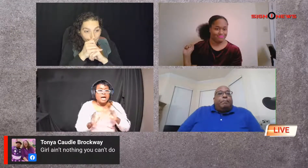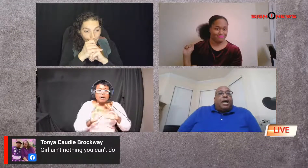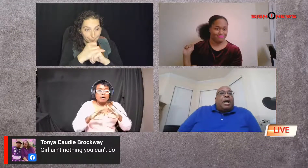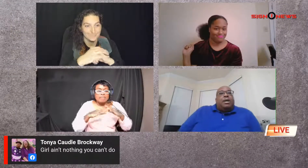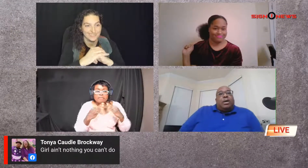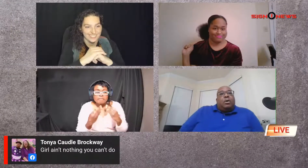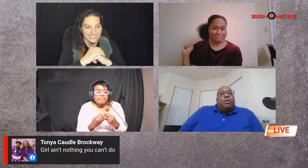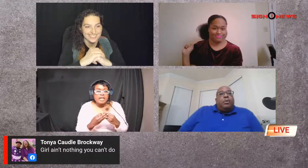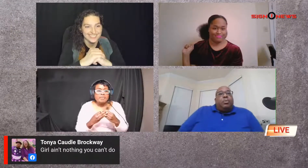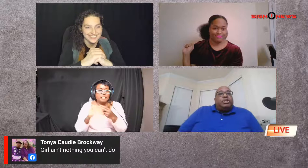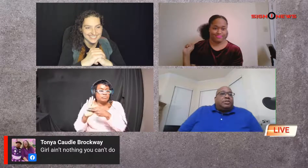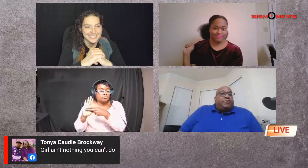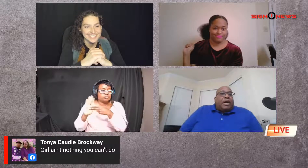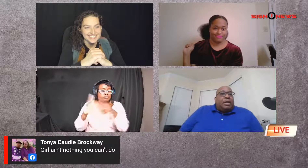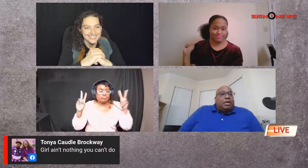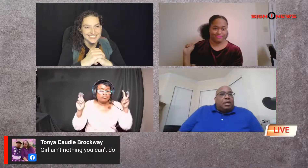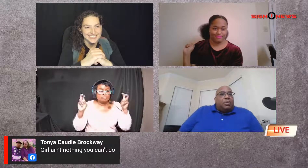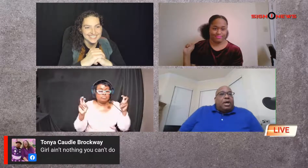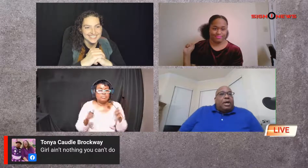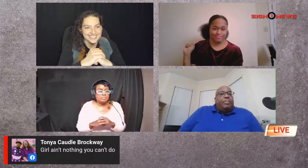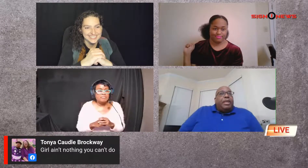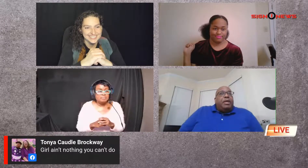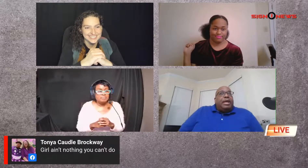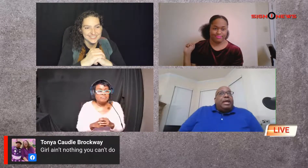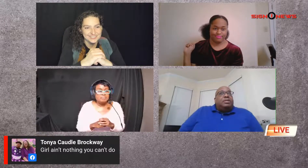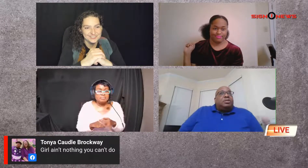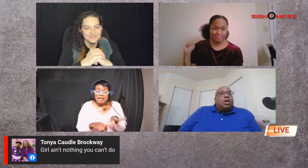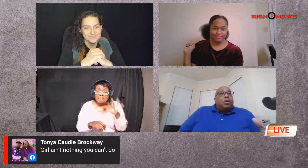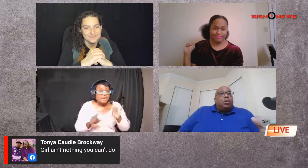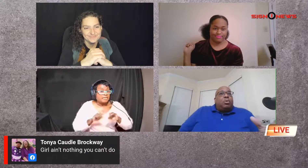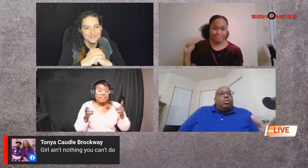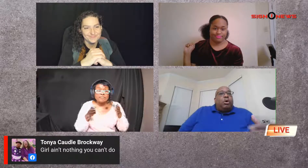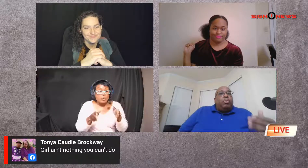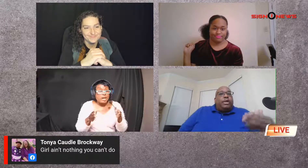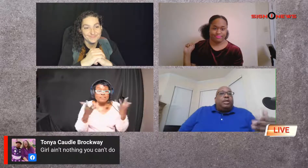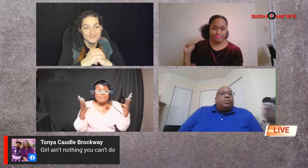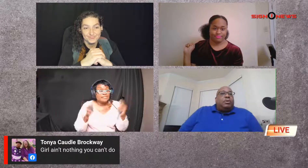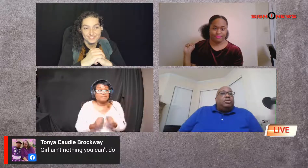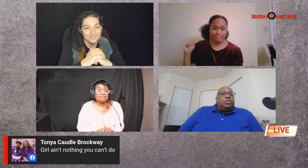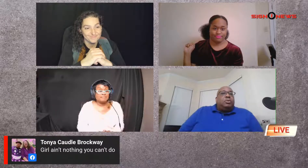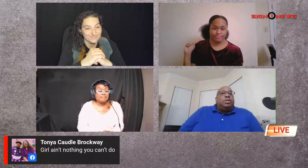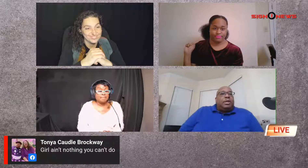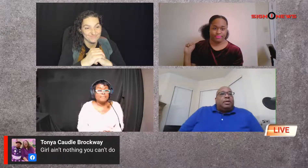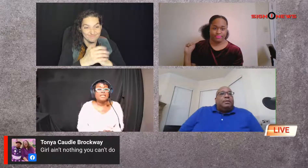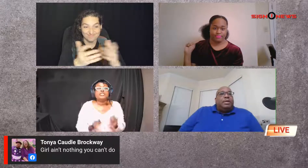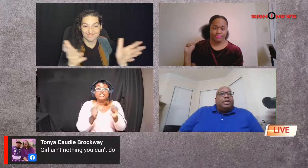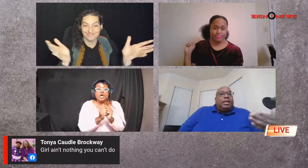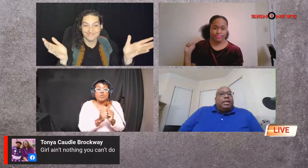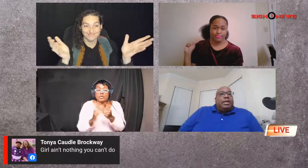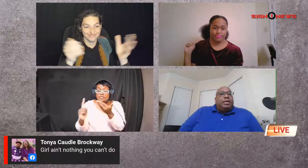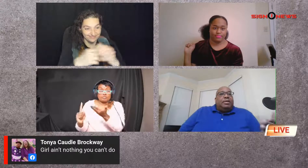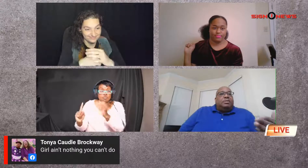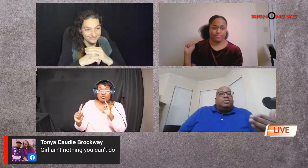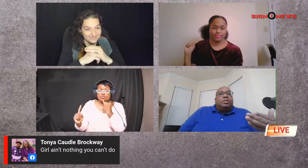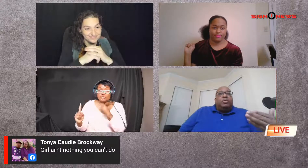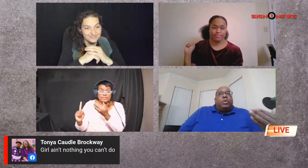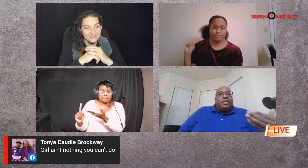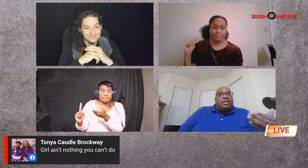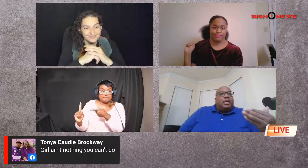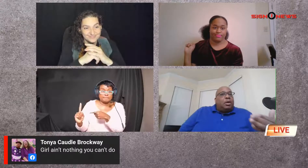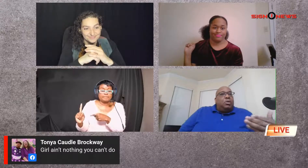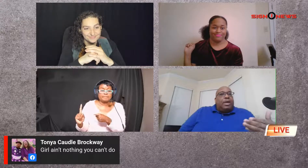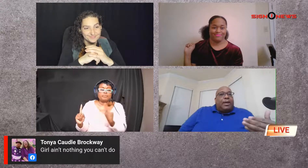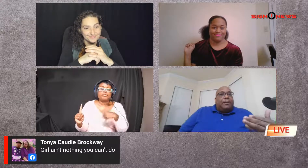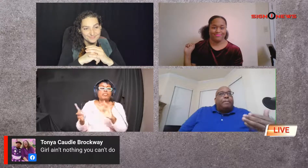family motto, which is find another way. And so what we did with Julia is